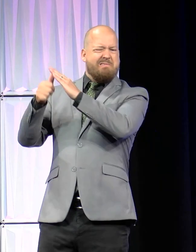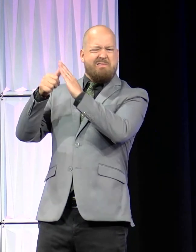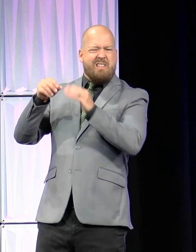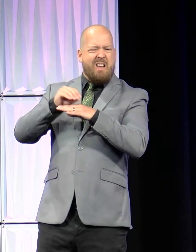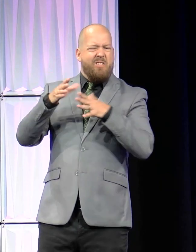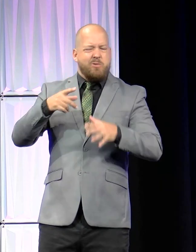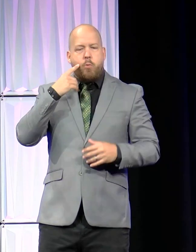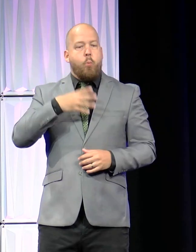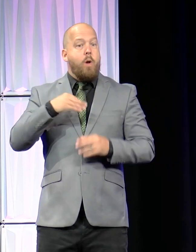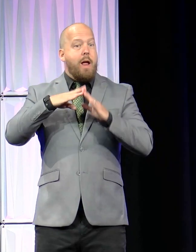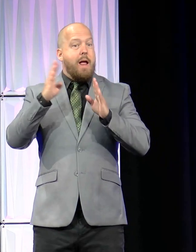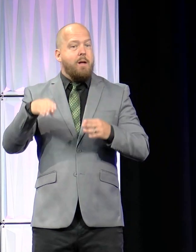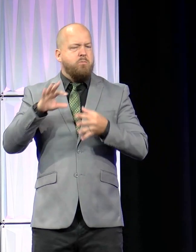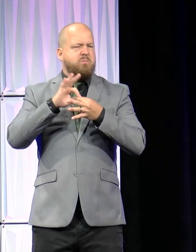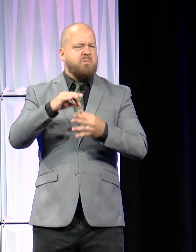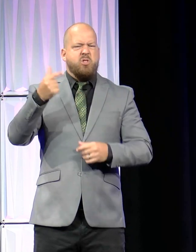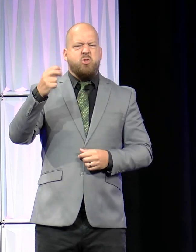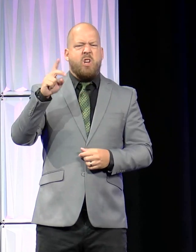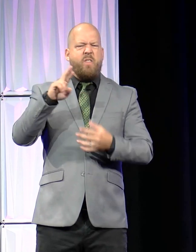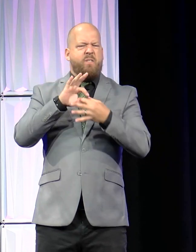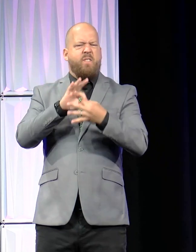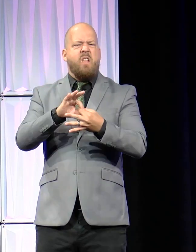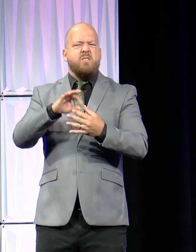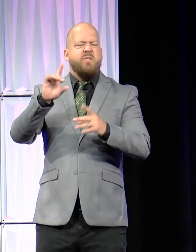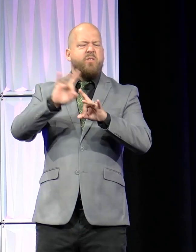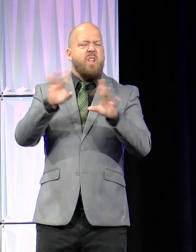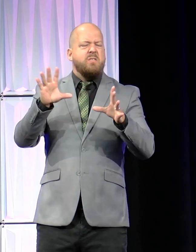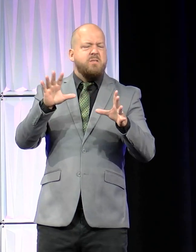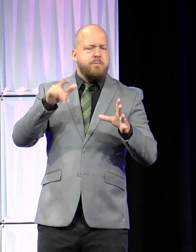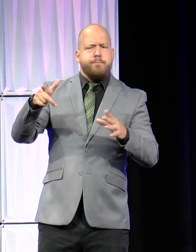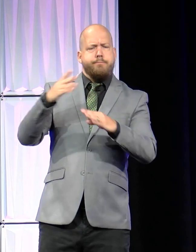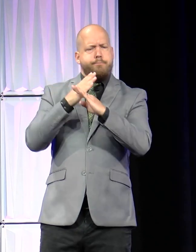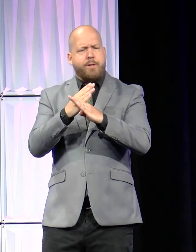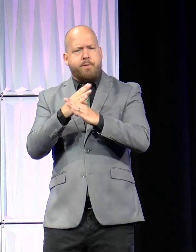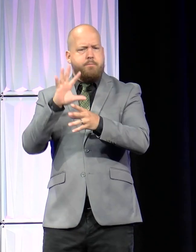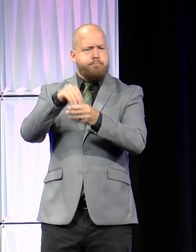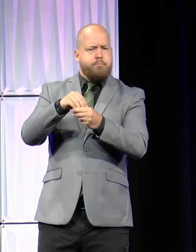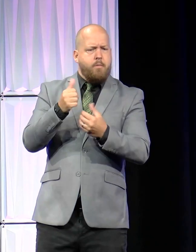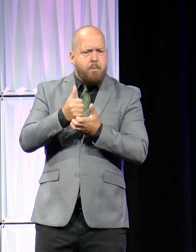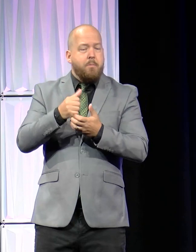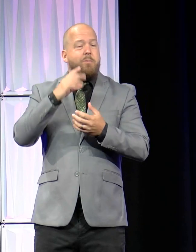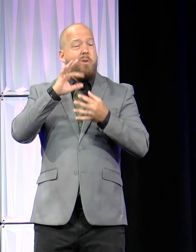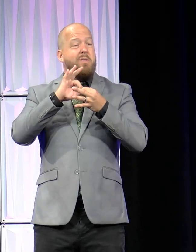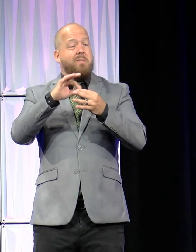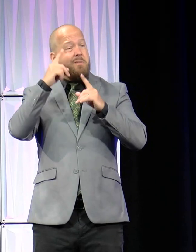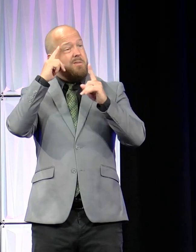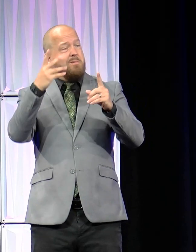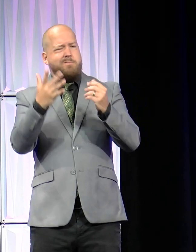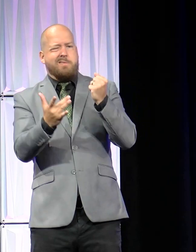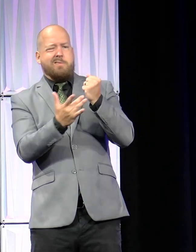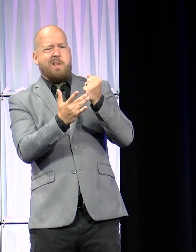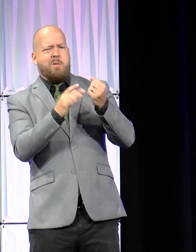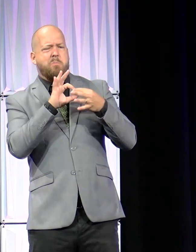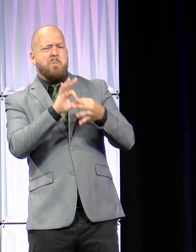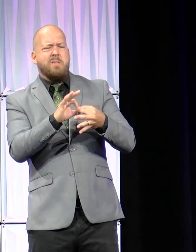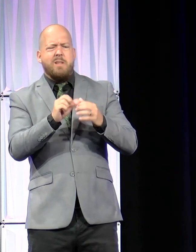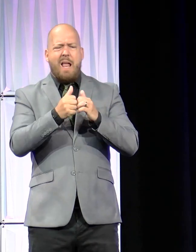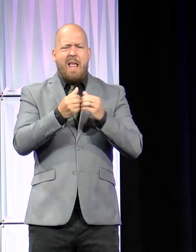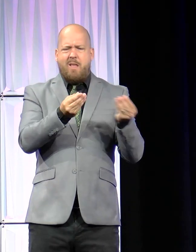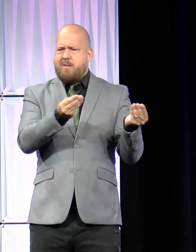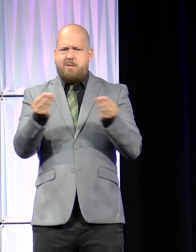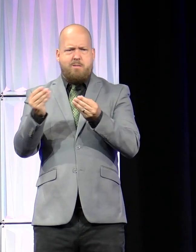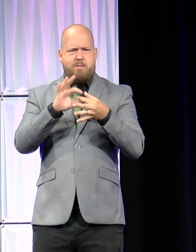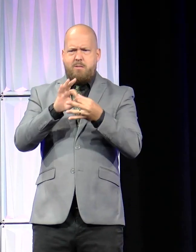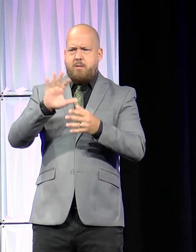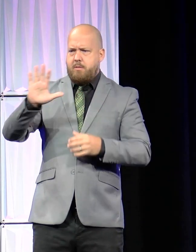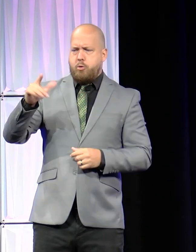Council, where she leads initiatives on technology-facilitated gender-based violence, and a Director for Defense Policy